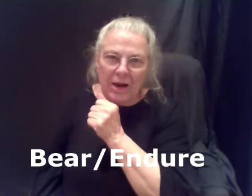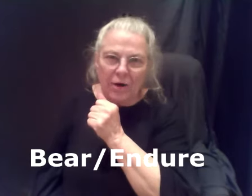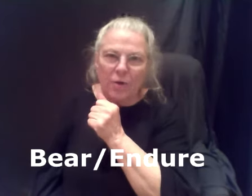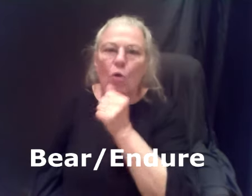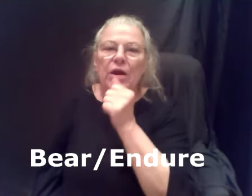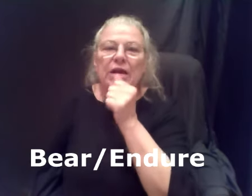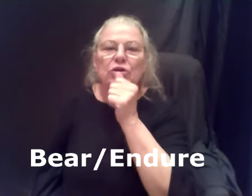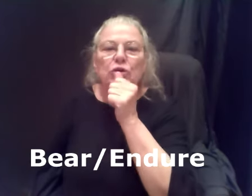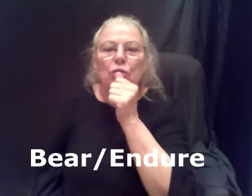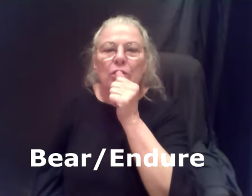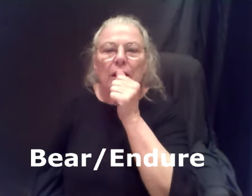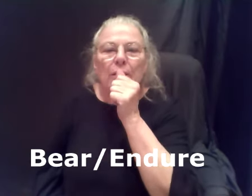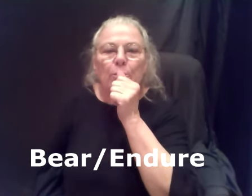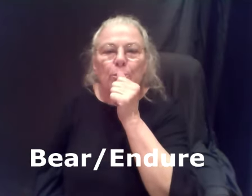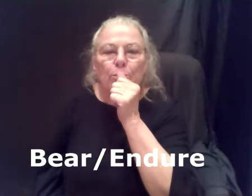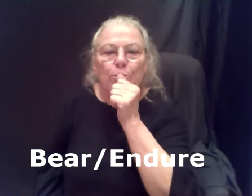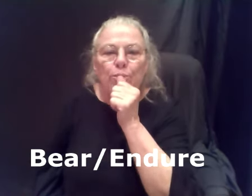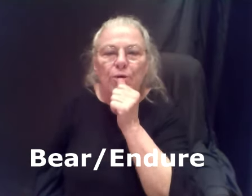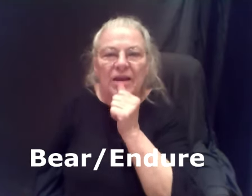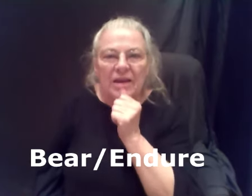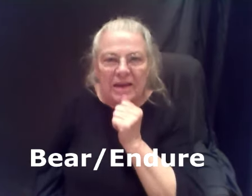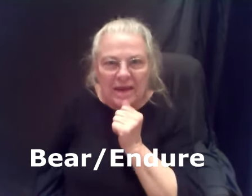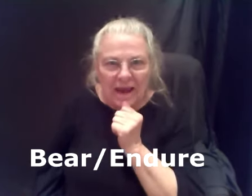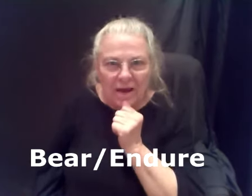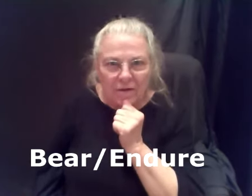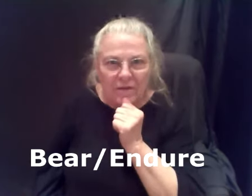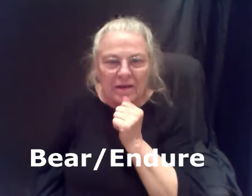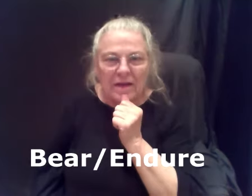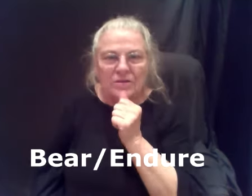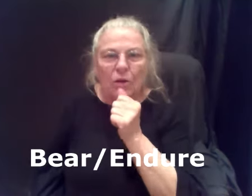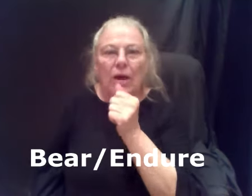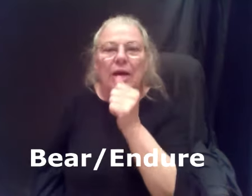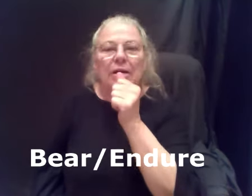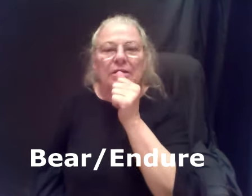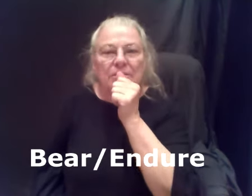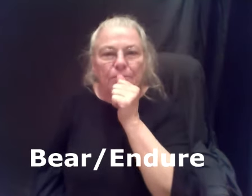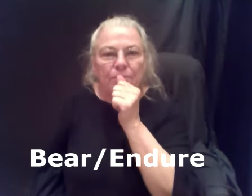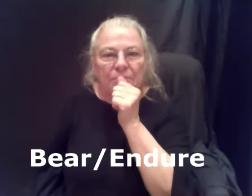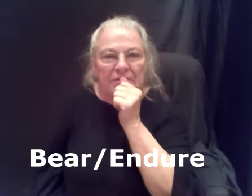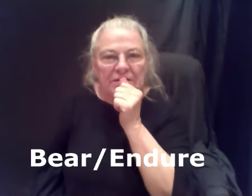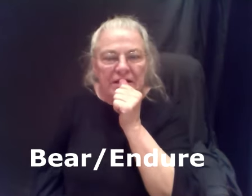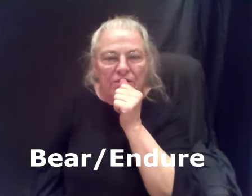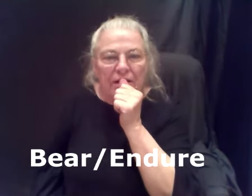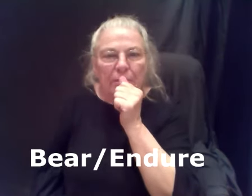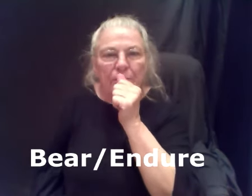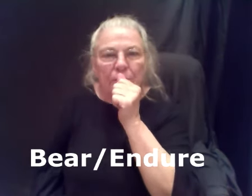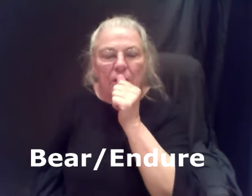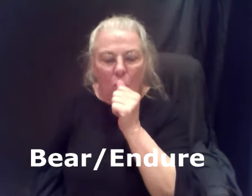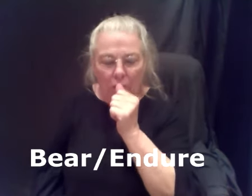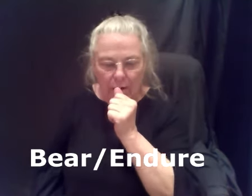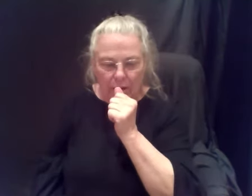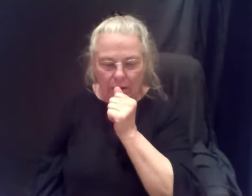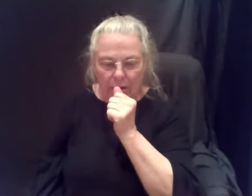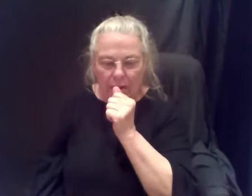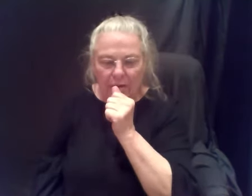or endure, bring it down. And so secret or